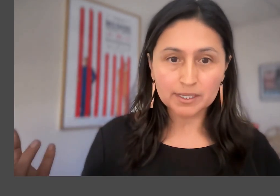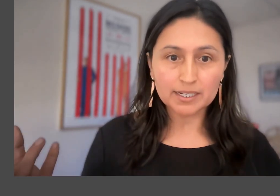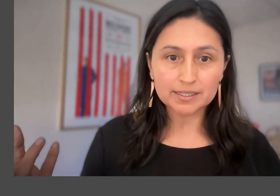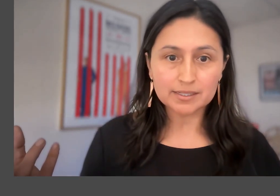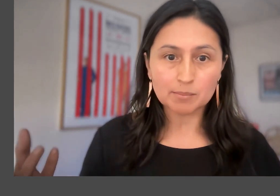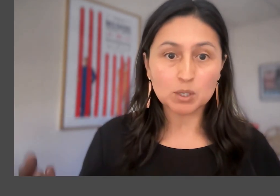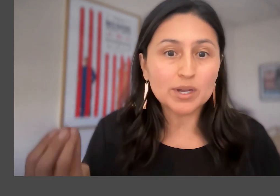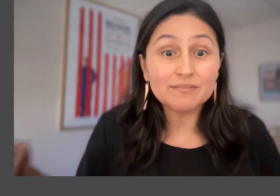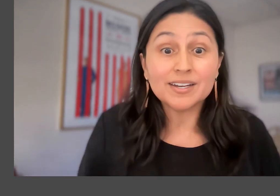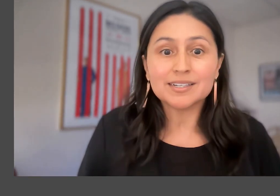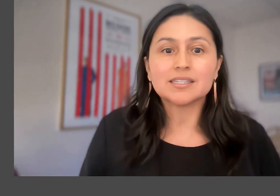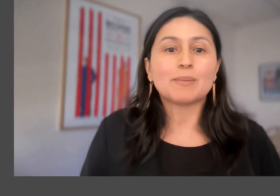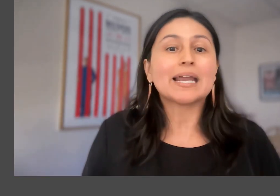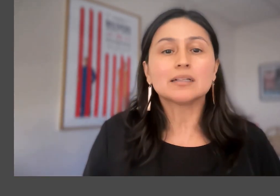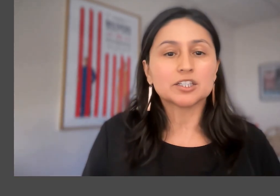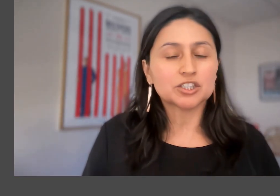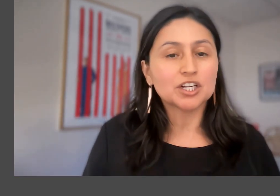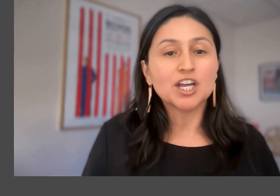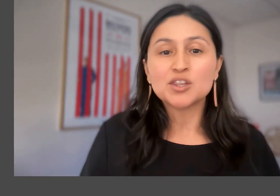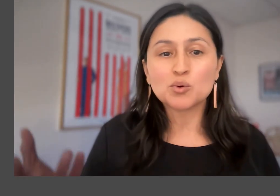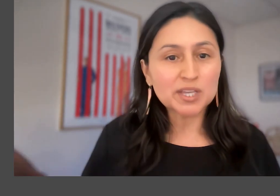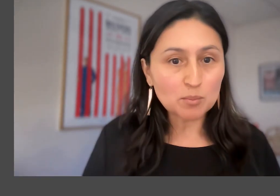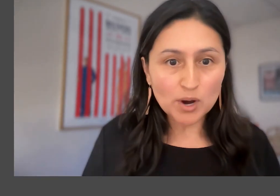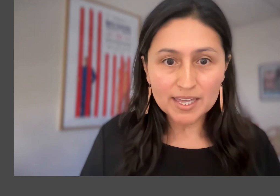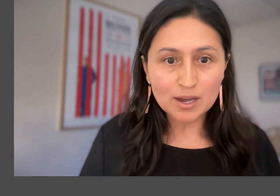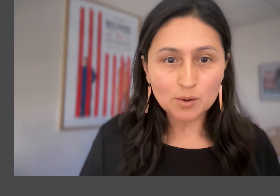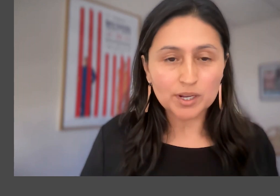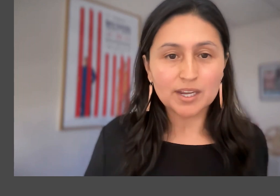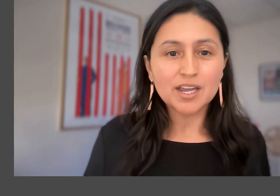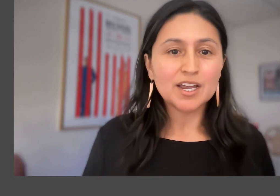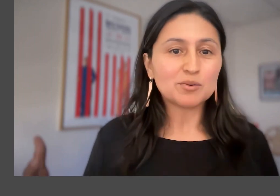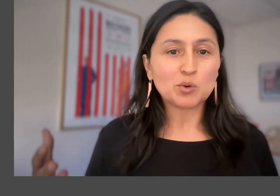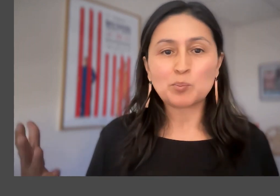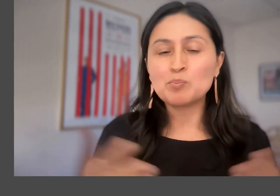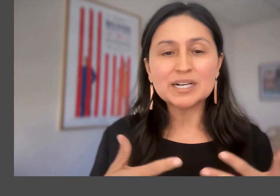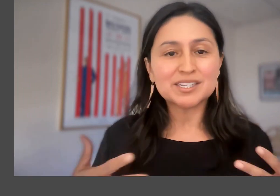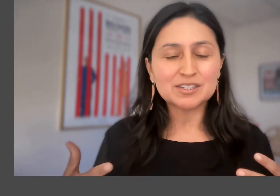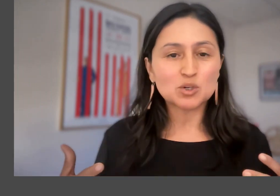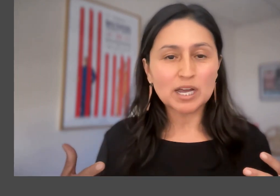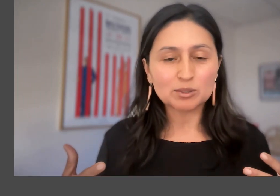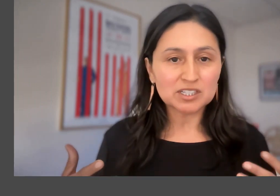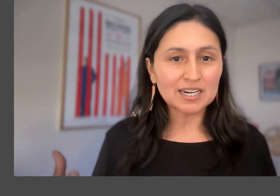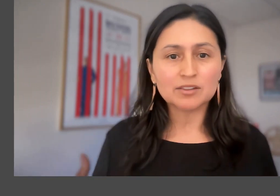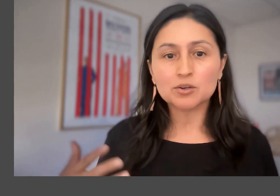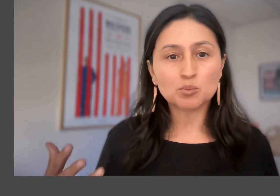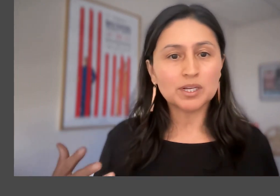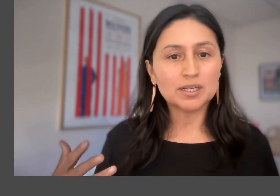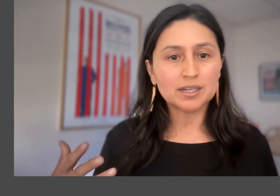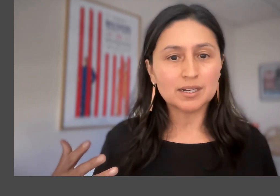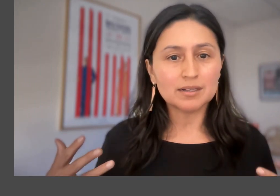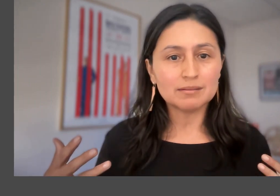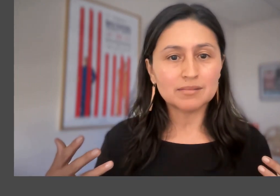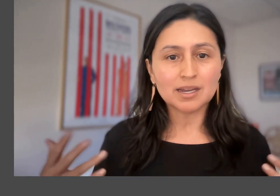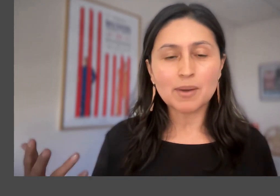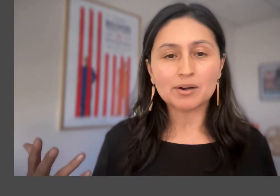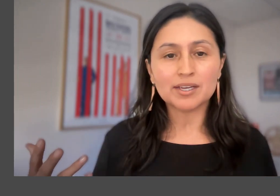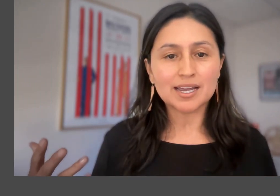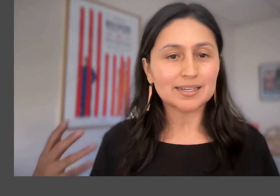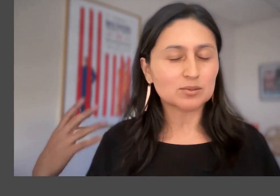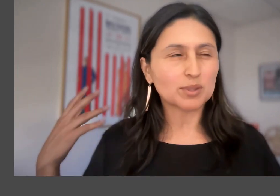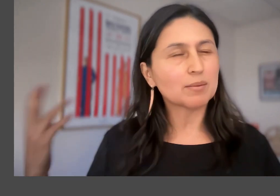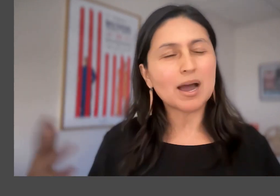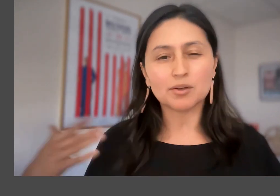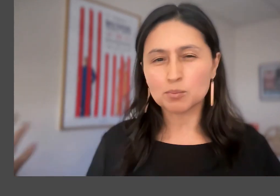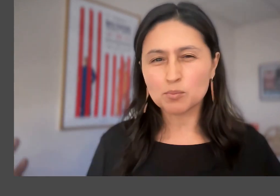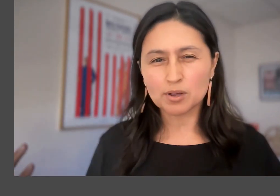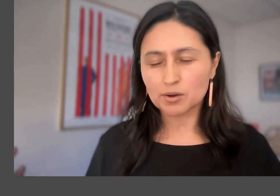playful place. I mean, we invented Spanglish the same way that we mix these two languages together. We can think about it